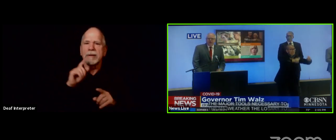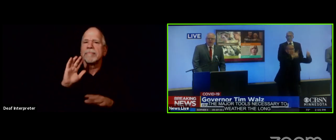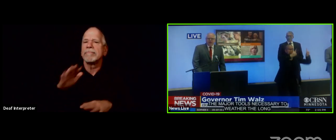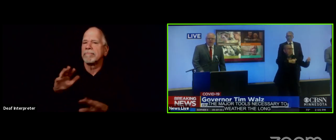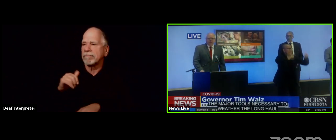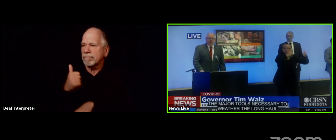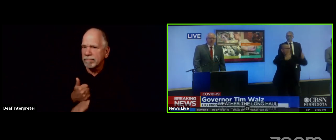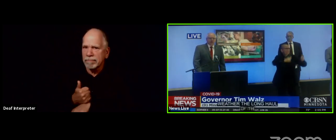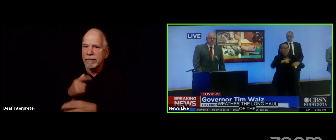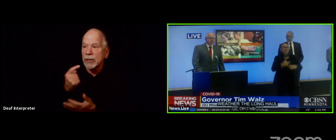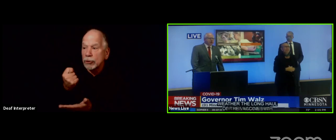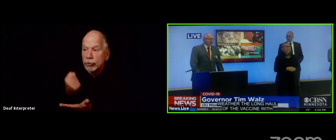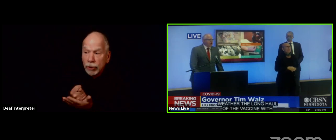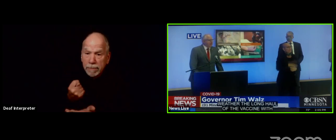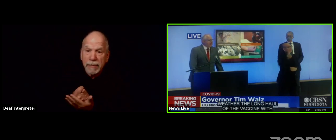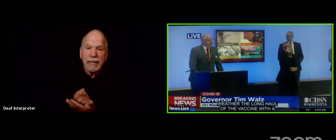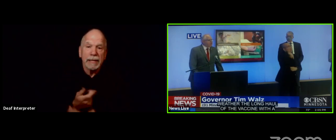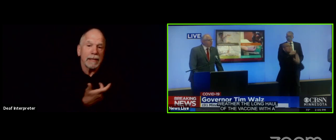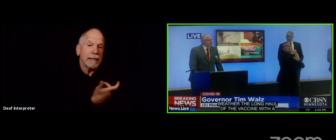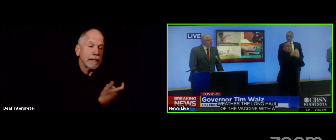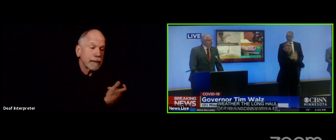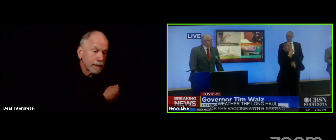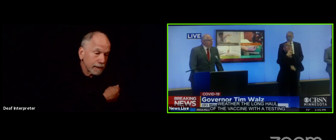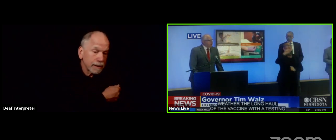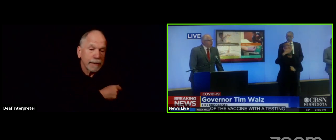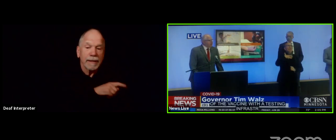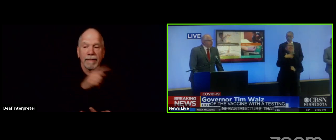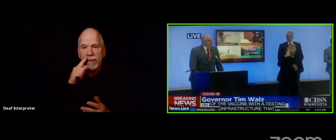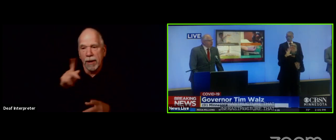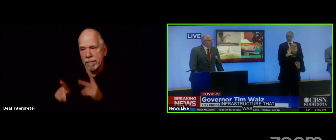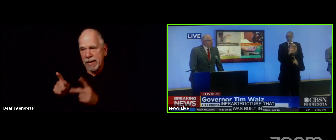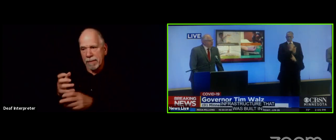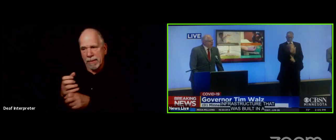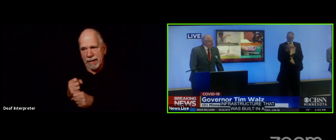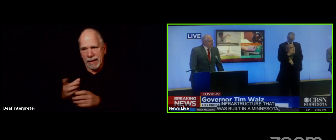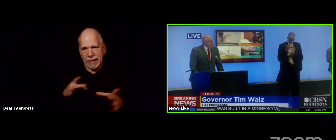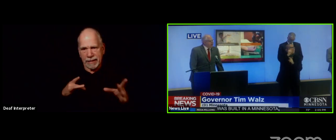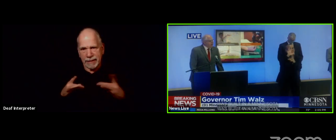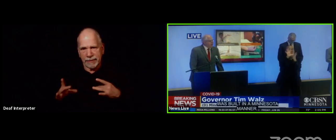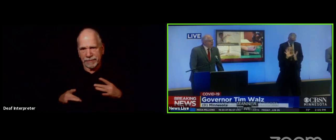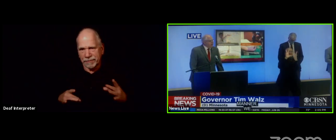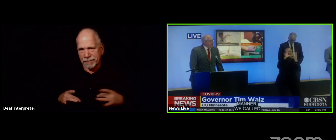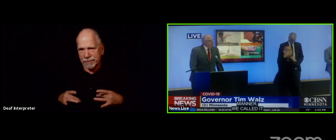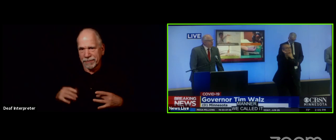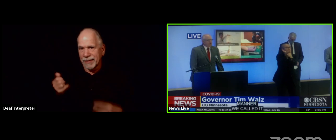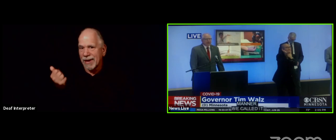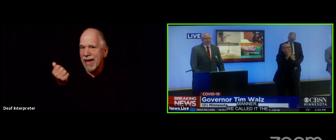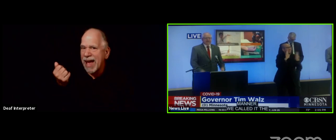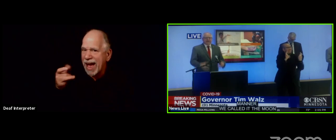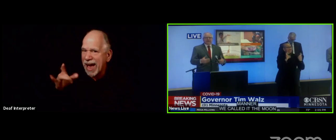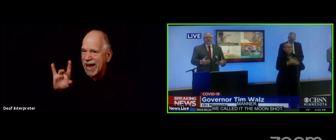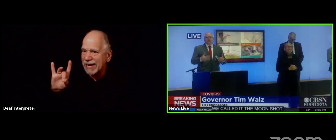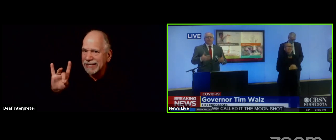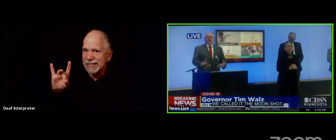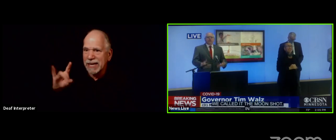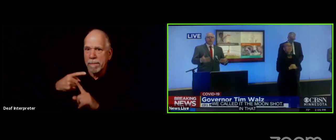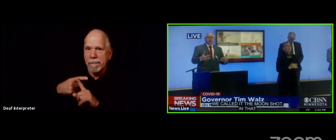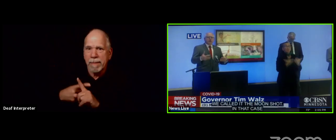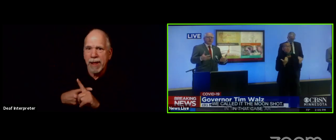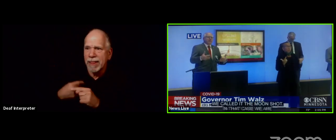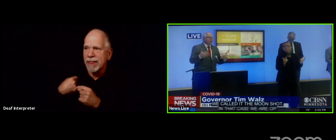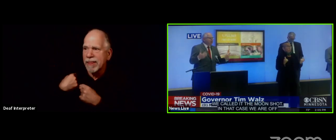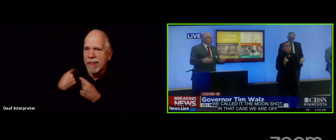Minnesota manner. We called it the moonshot. On that case, we are off and running. It's happening. And now what we need to do is continue